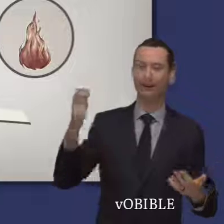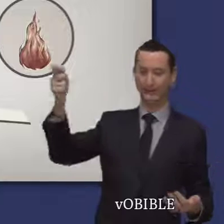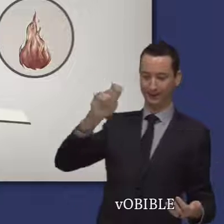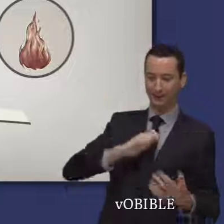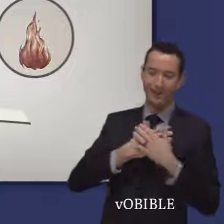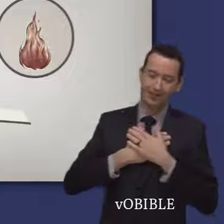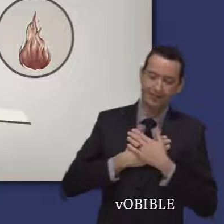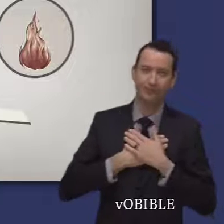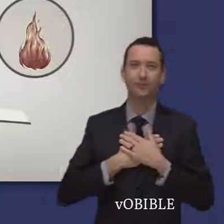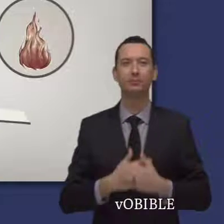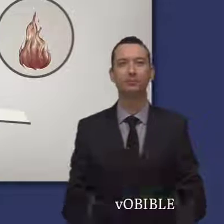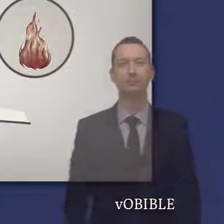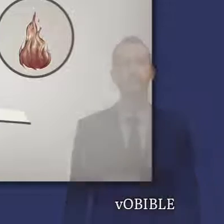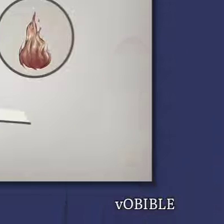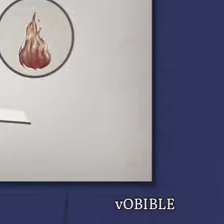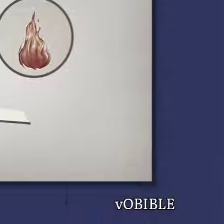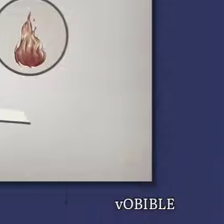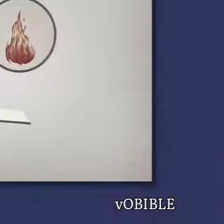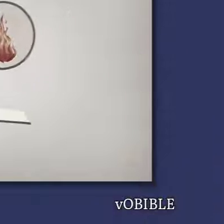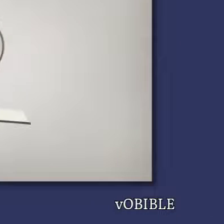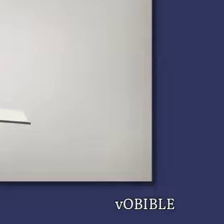whose sovereignty is based on love.